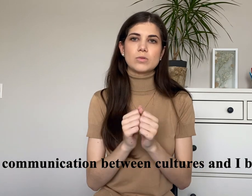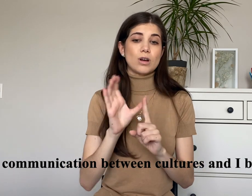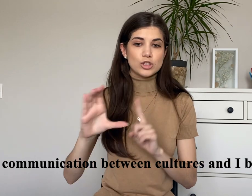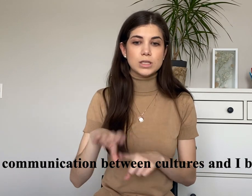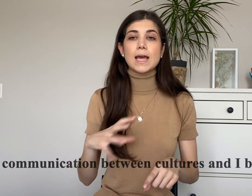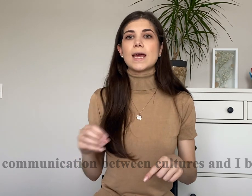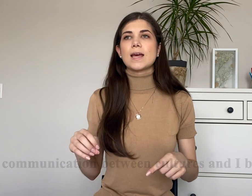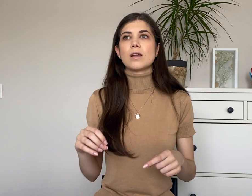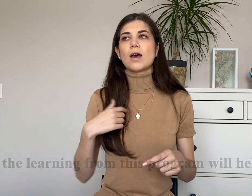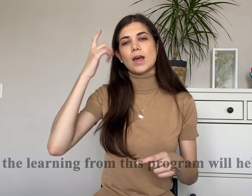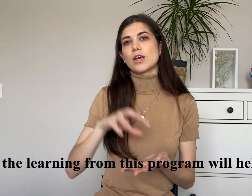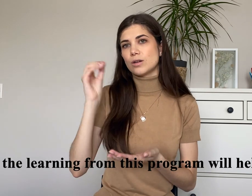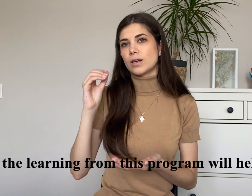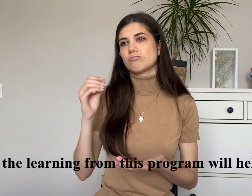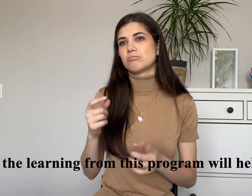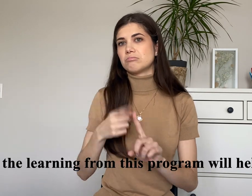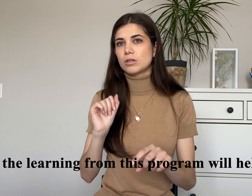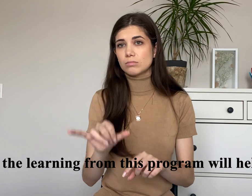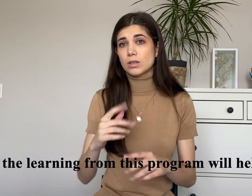I believe the learning from this program will help me.